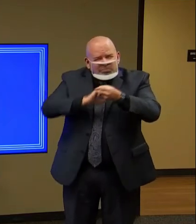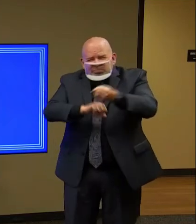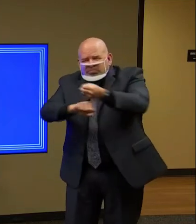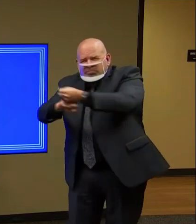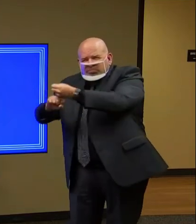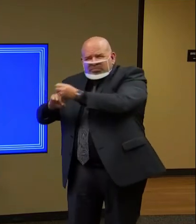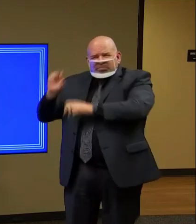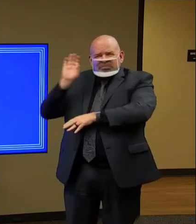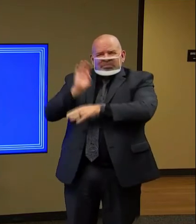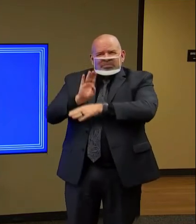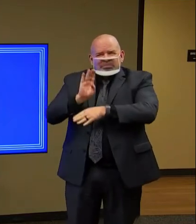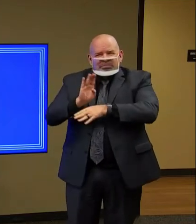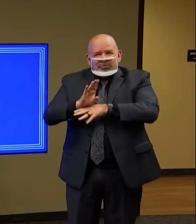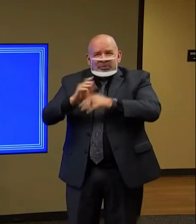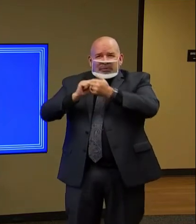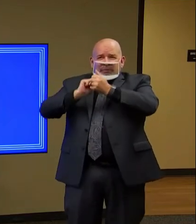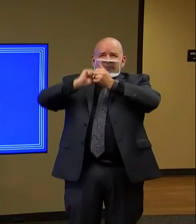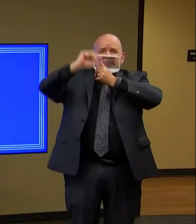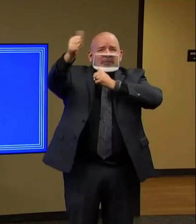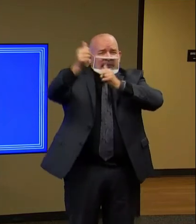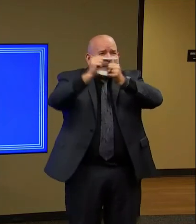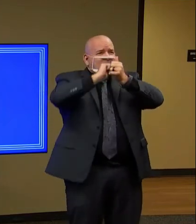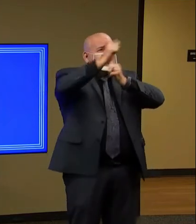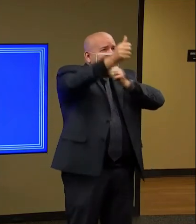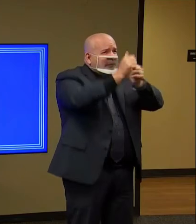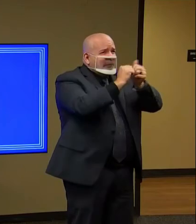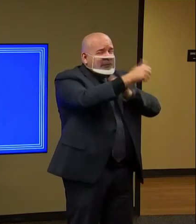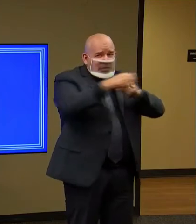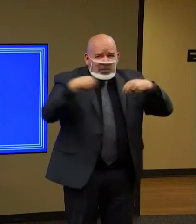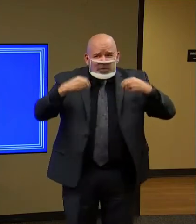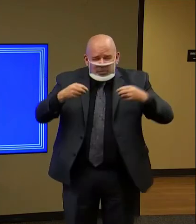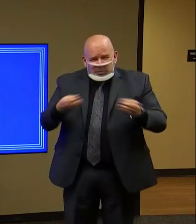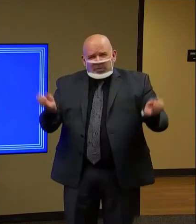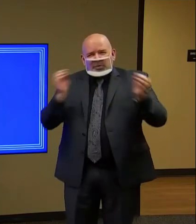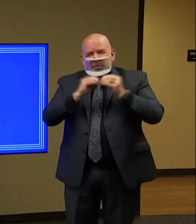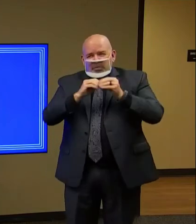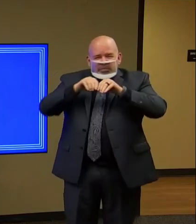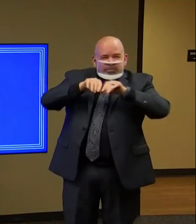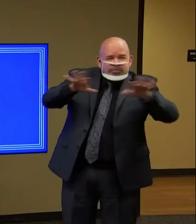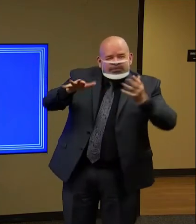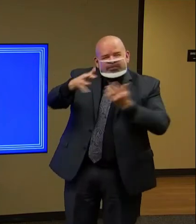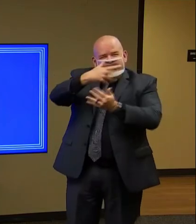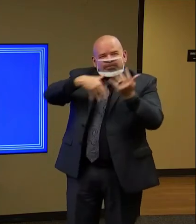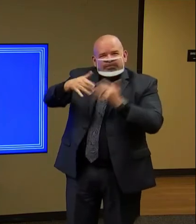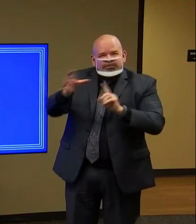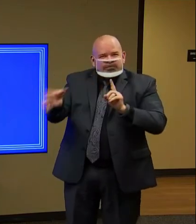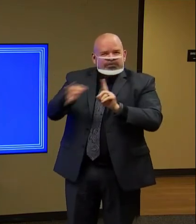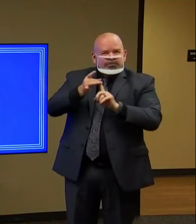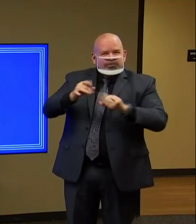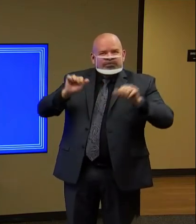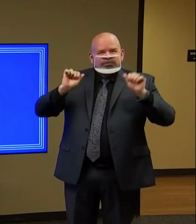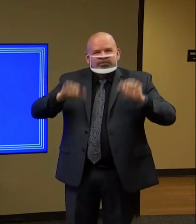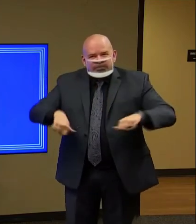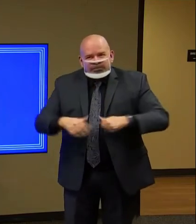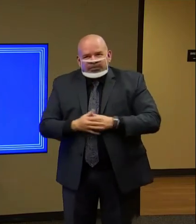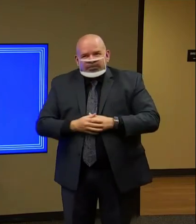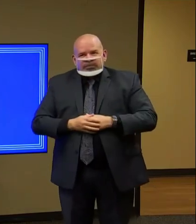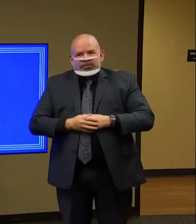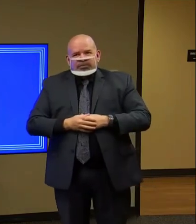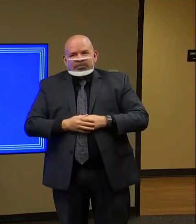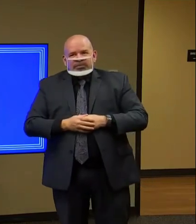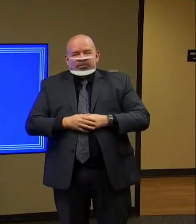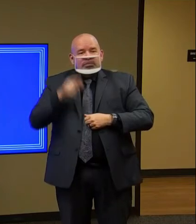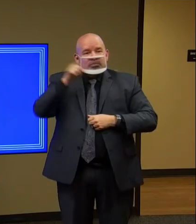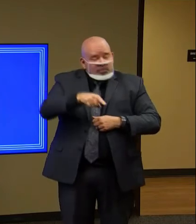too, they have a curbside option. I know it's fun and it's part of holidays to go to the mall or go to the big box